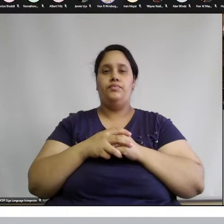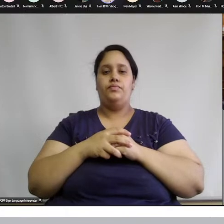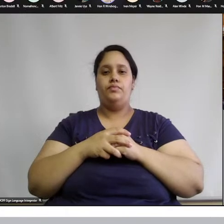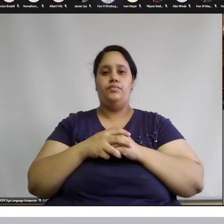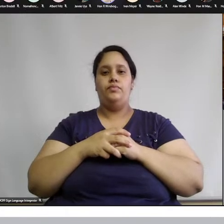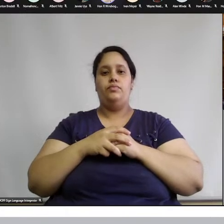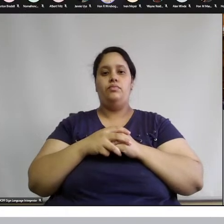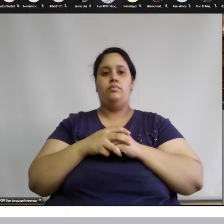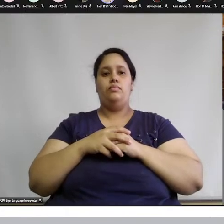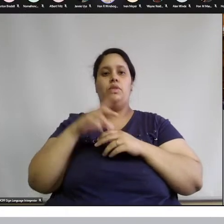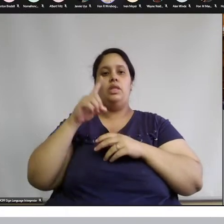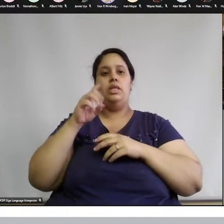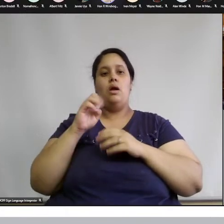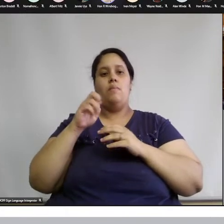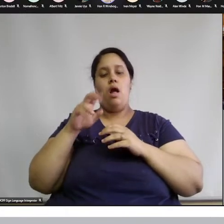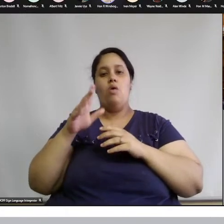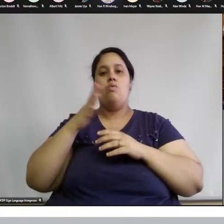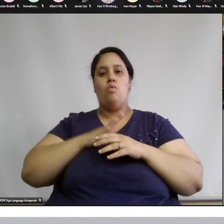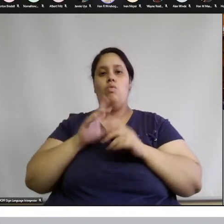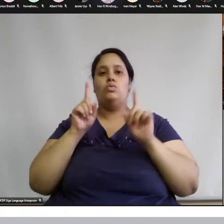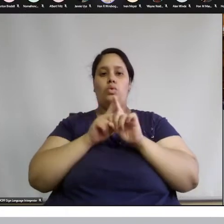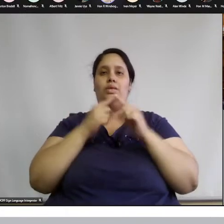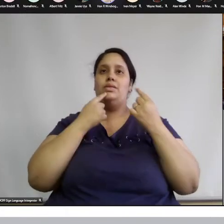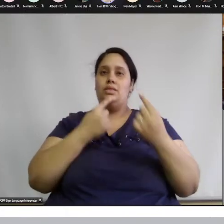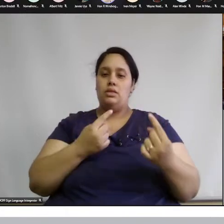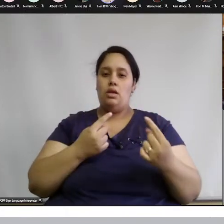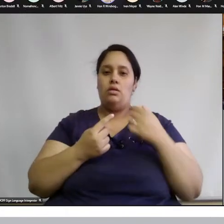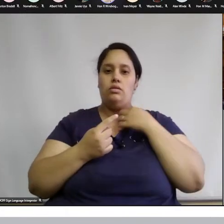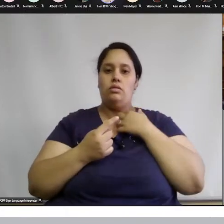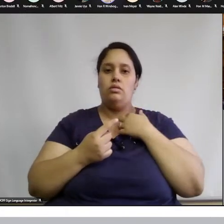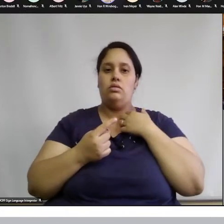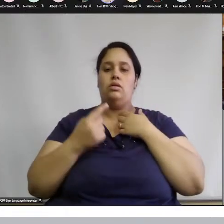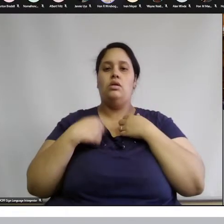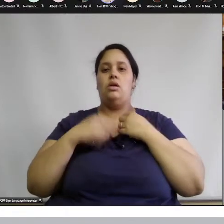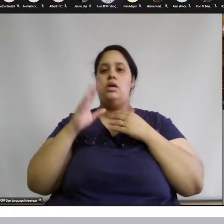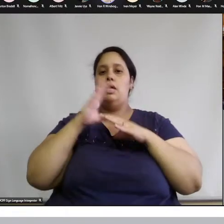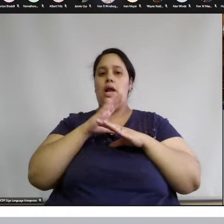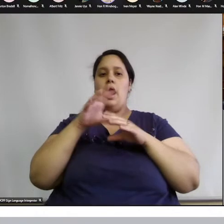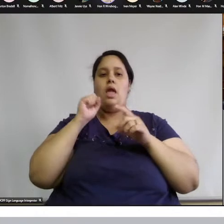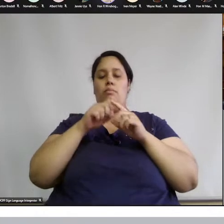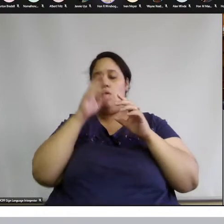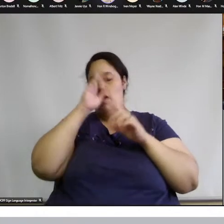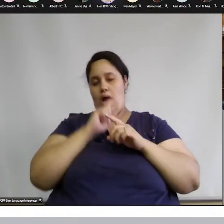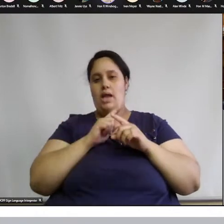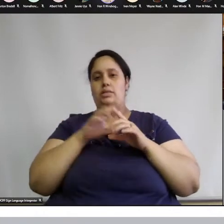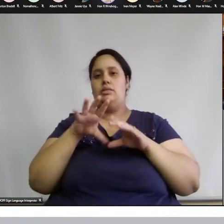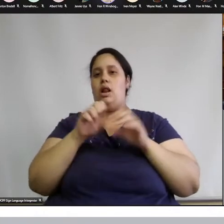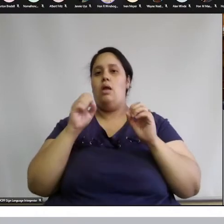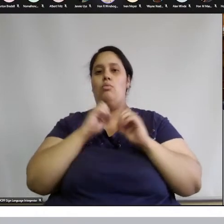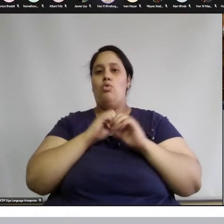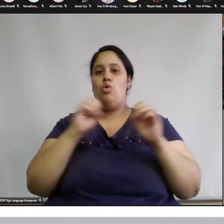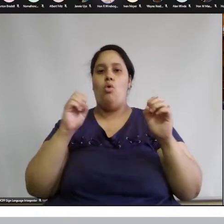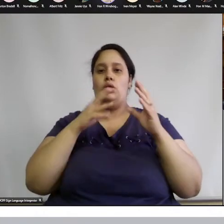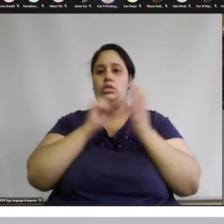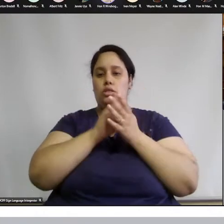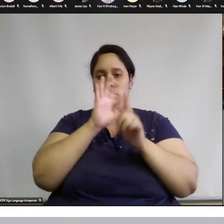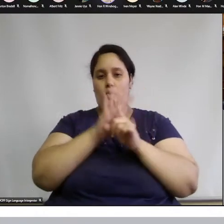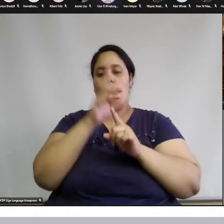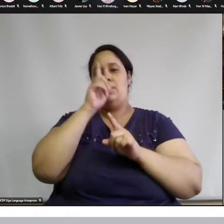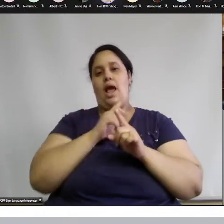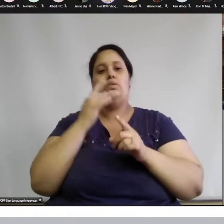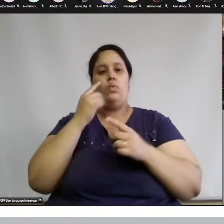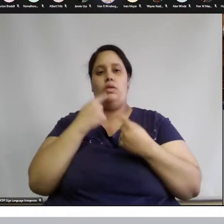Amilcar Cabral, who once said, and I quote, "Tell no lies, claim no easy victories, expose lies whenever they are